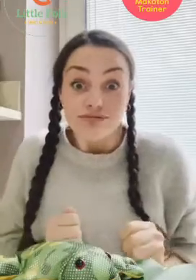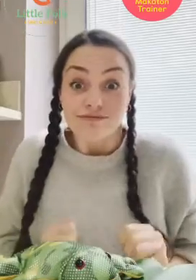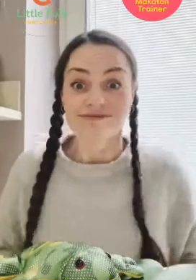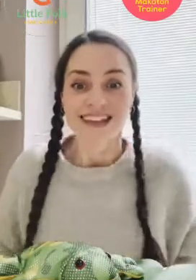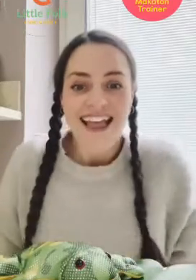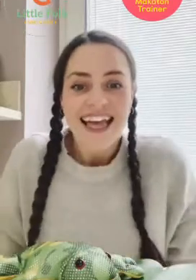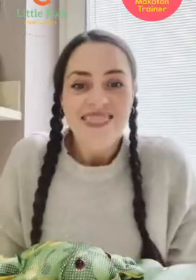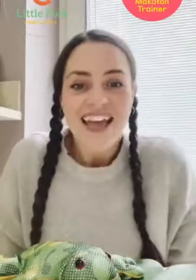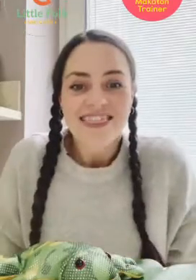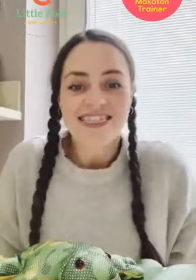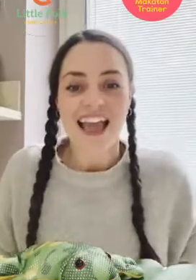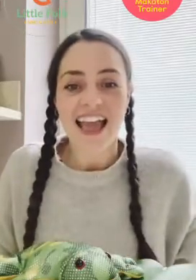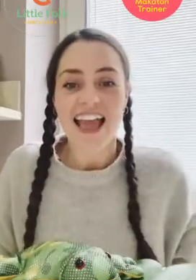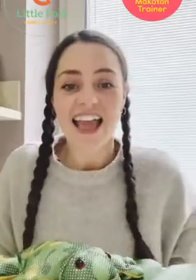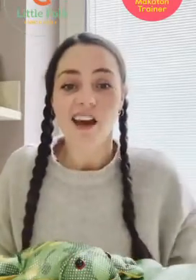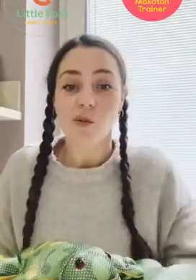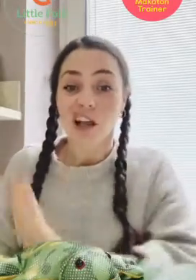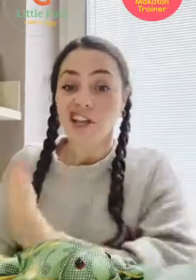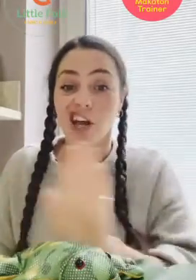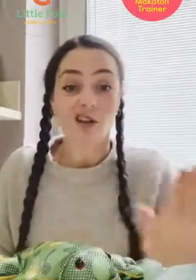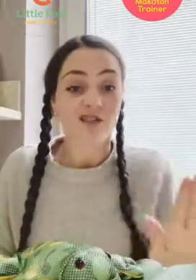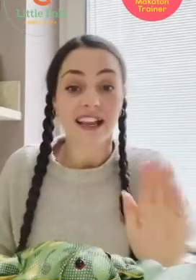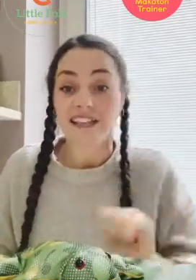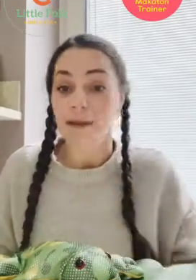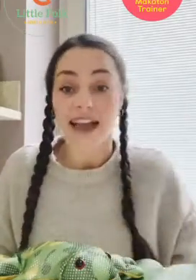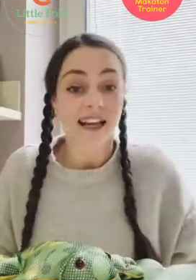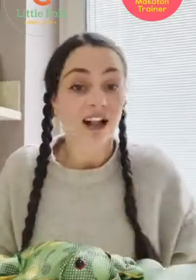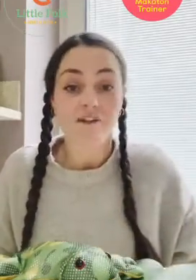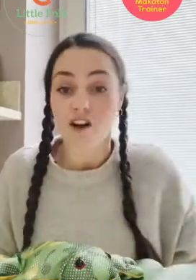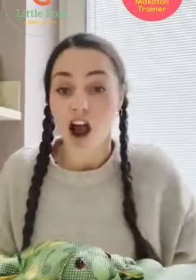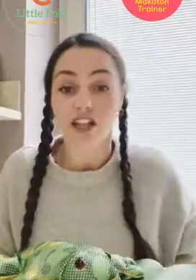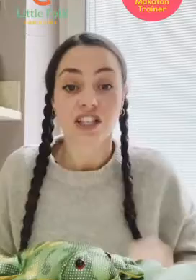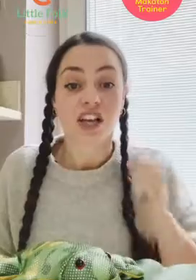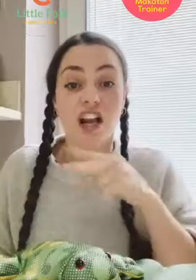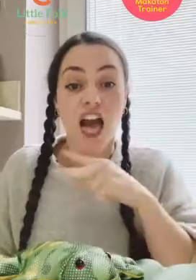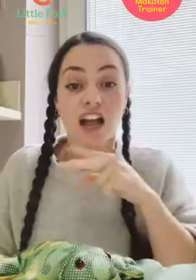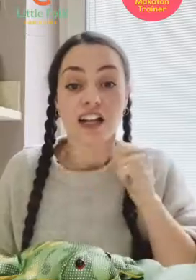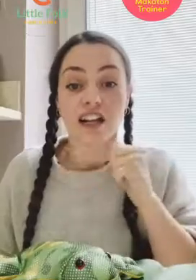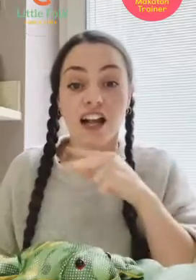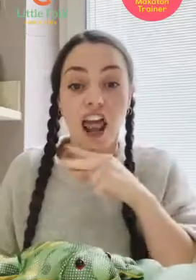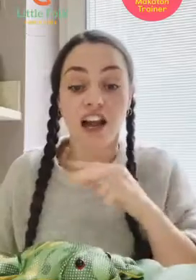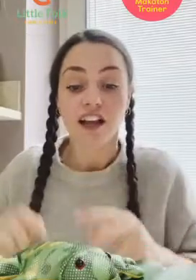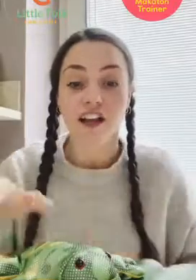cool. Then there were no green speckled frogs, glug, glug.